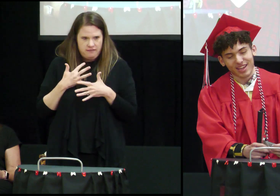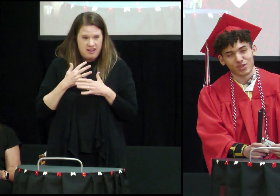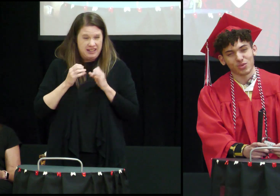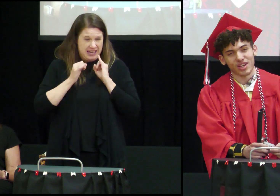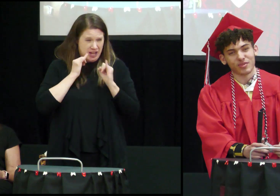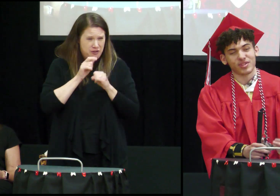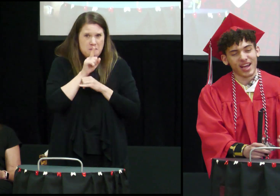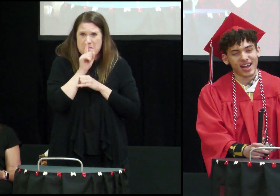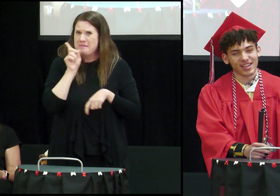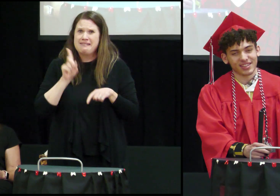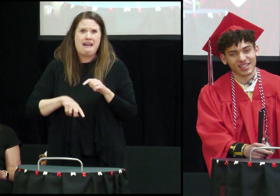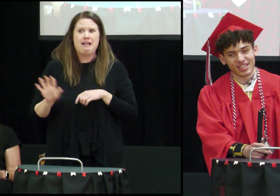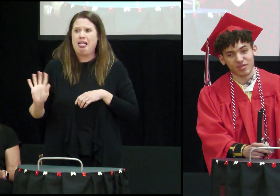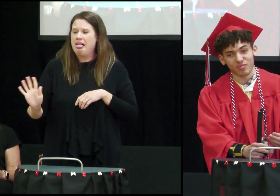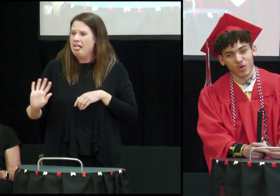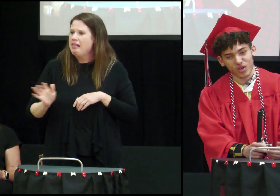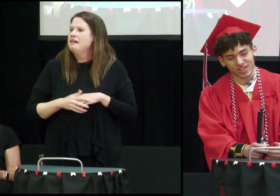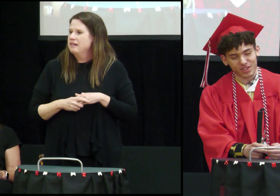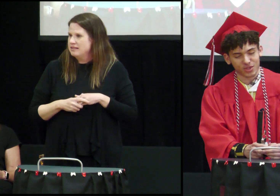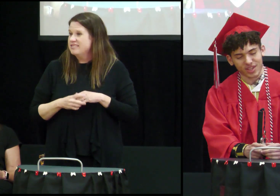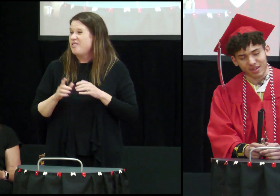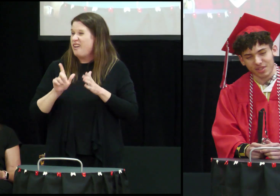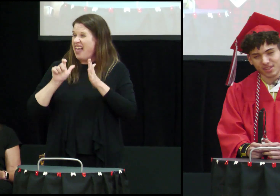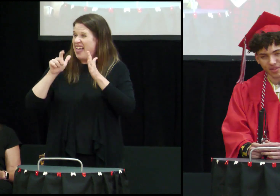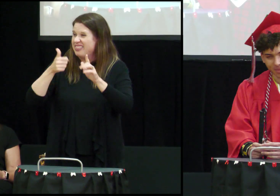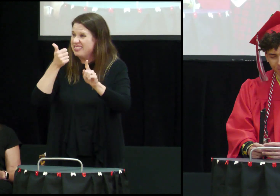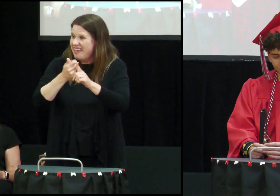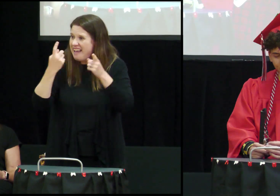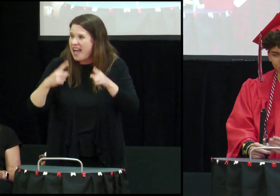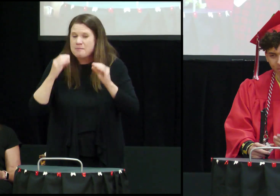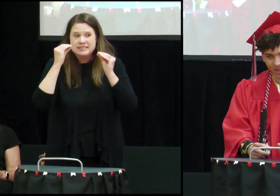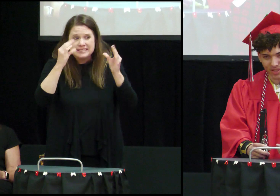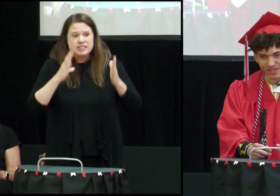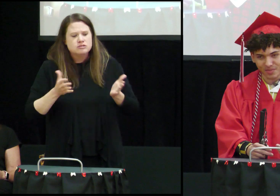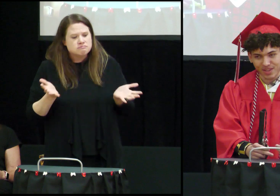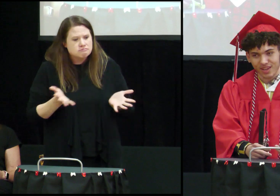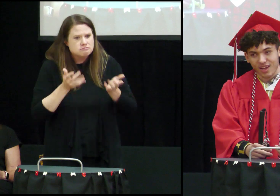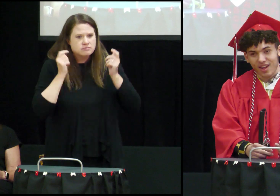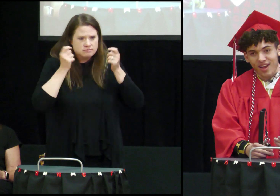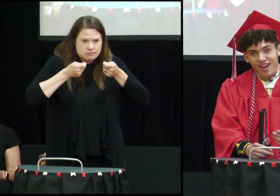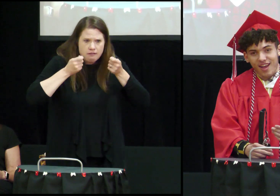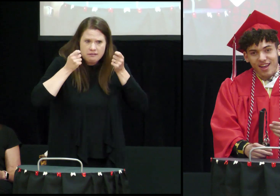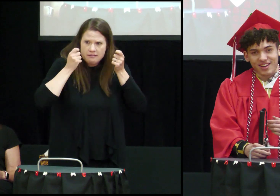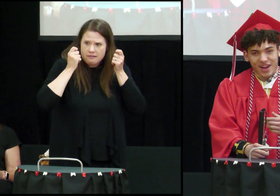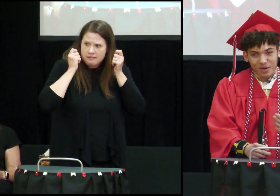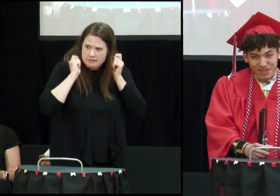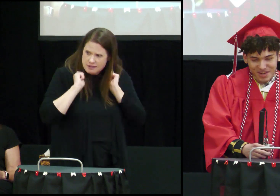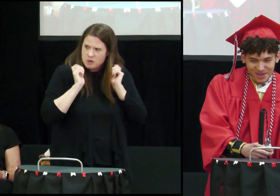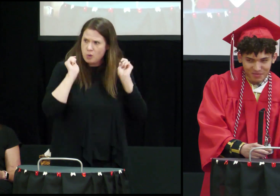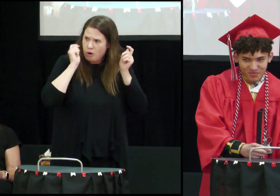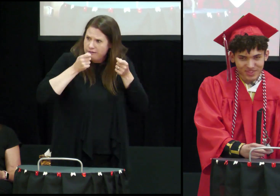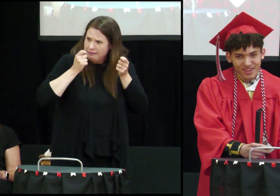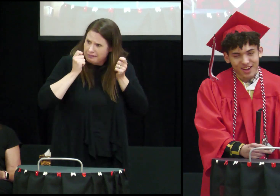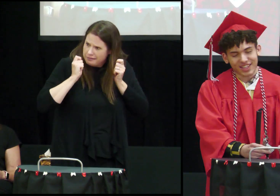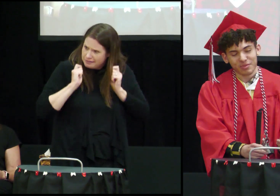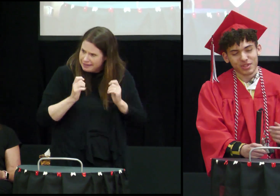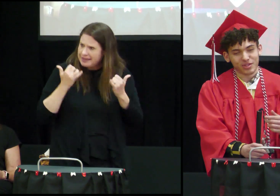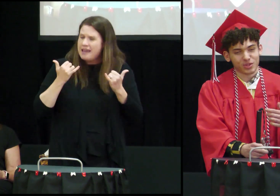soon after that, it led to even more teachers telling me to leave the comforts of my hood. And now I'm here. A kid with